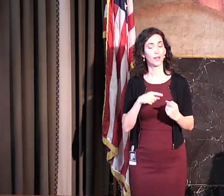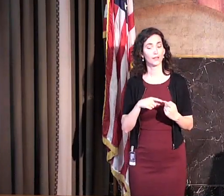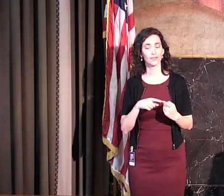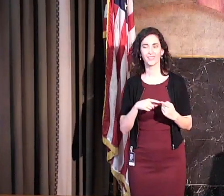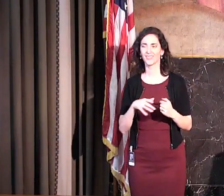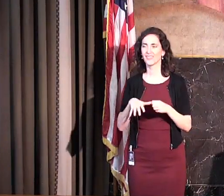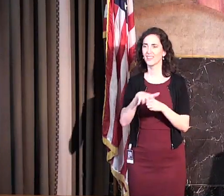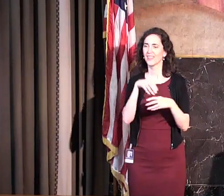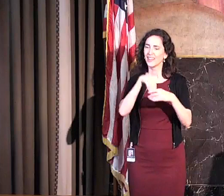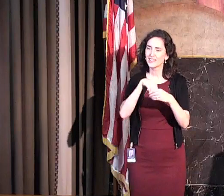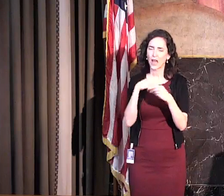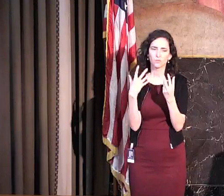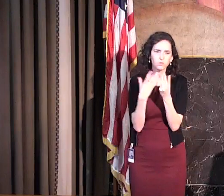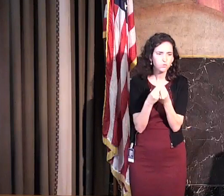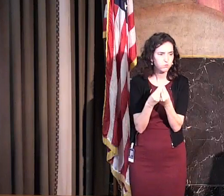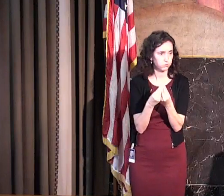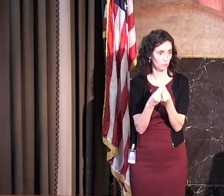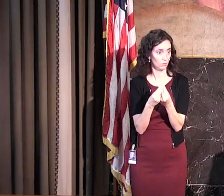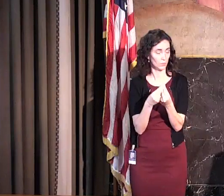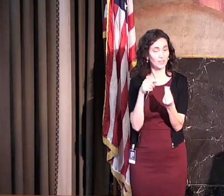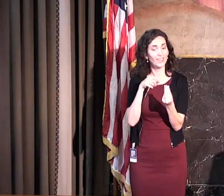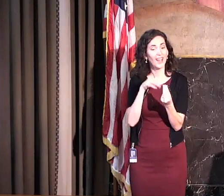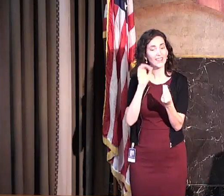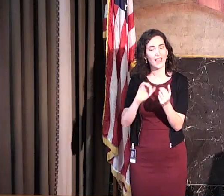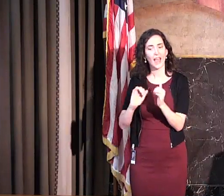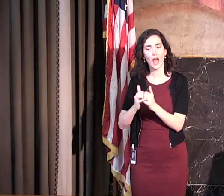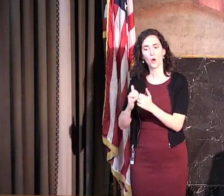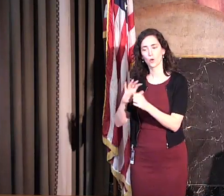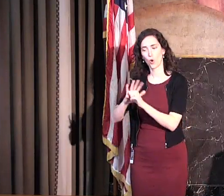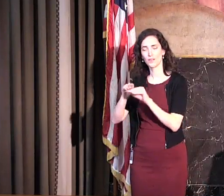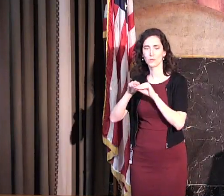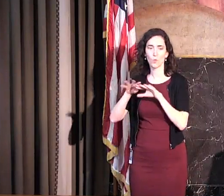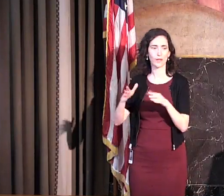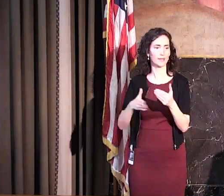cramped indoors. That's where this virus spreads easiest.